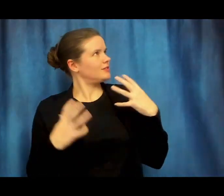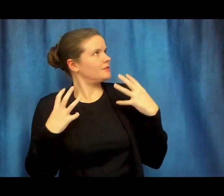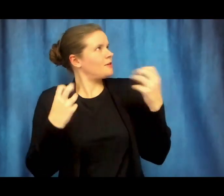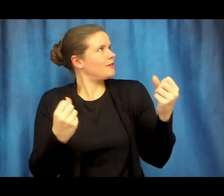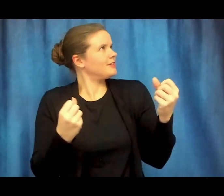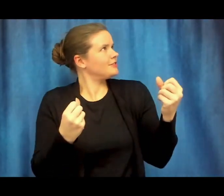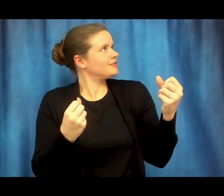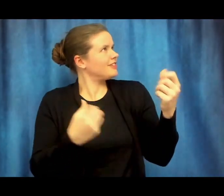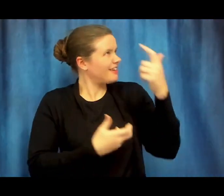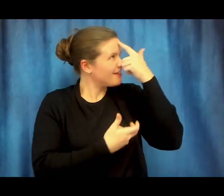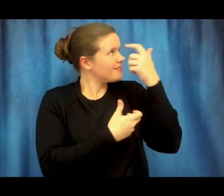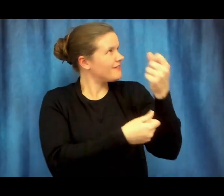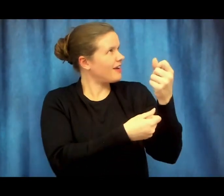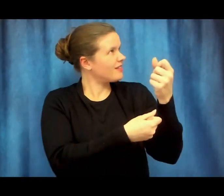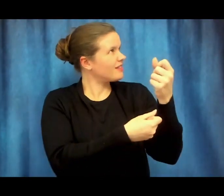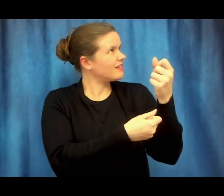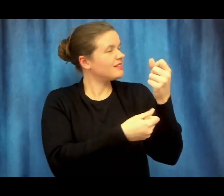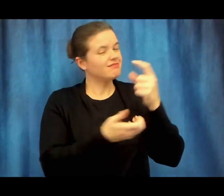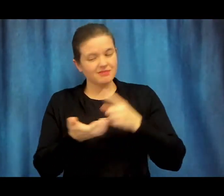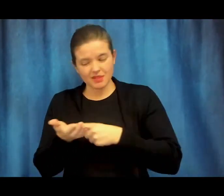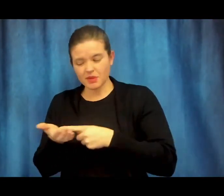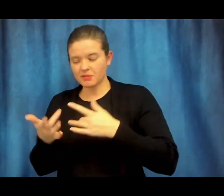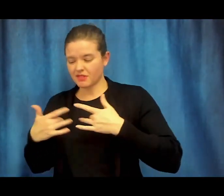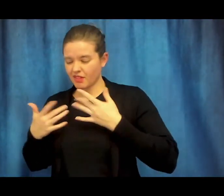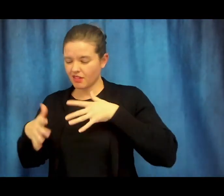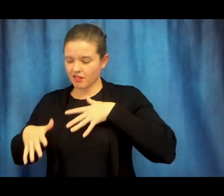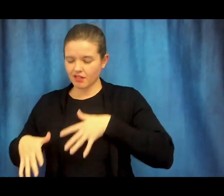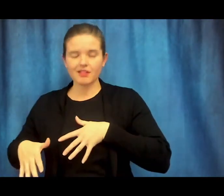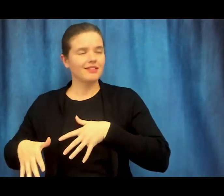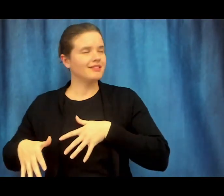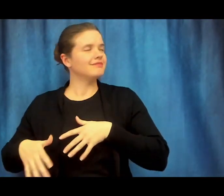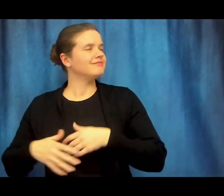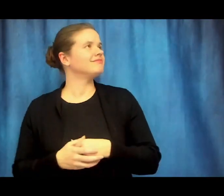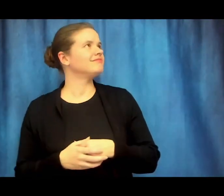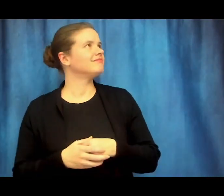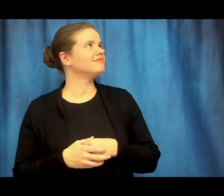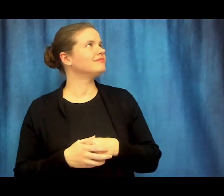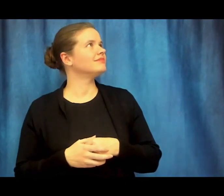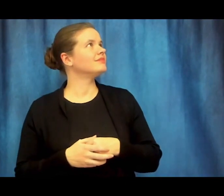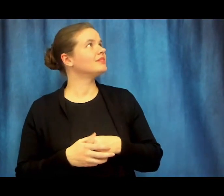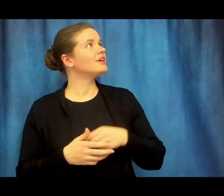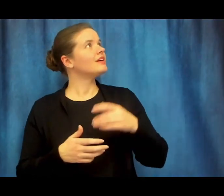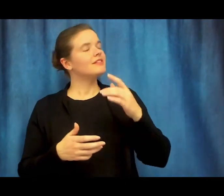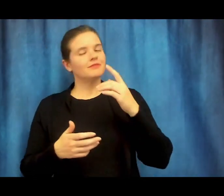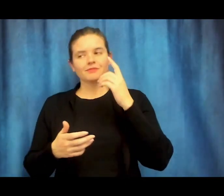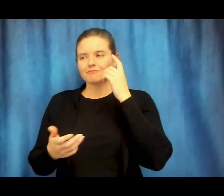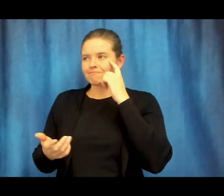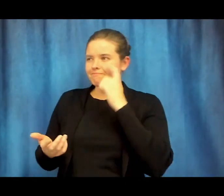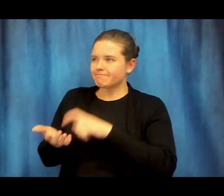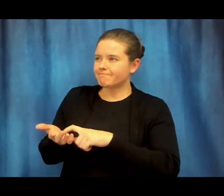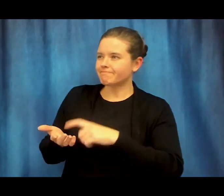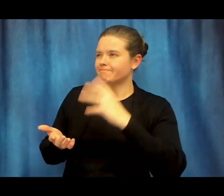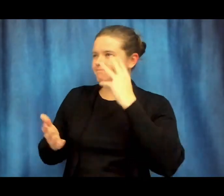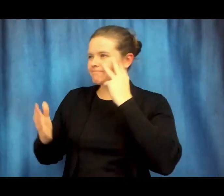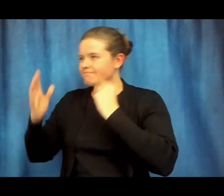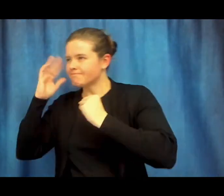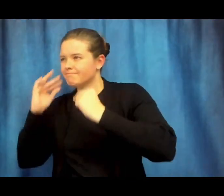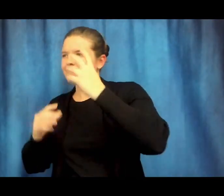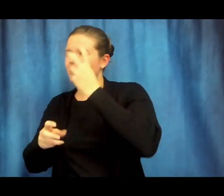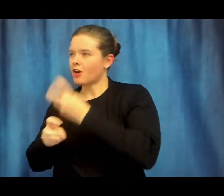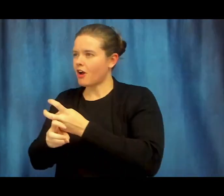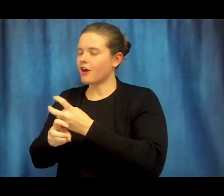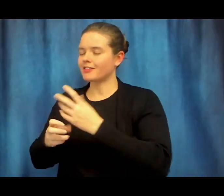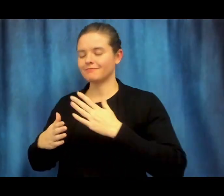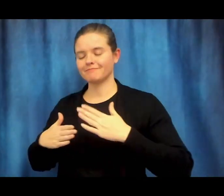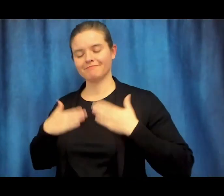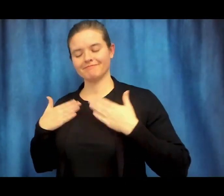pray that you will give us courage and faith in times where we feel so discouraged. We pray that you will help us to rejoice in hardships, knowing